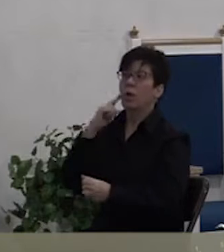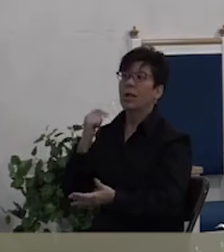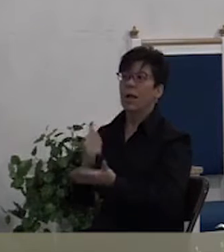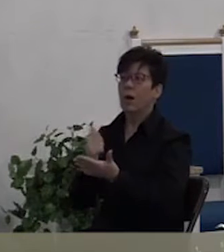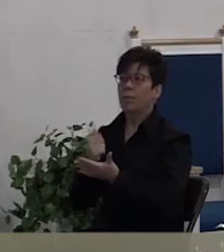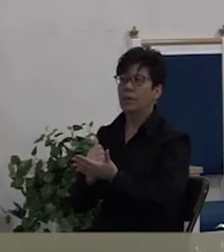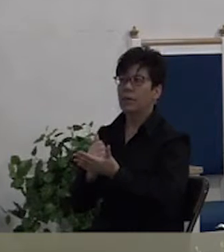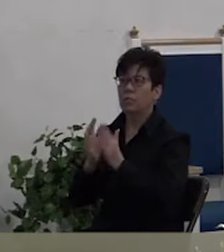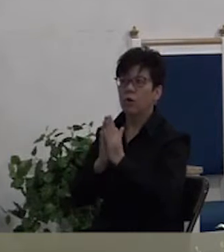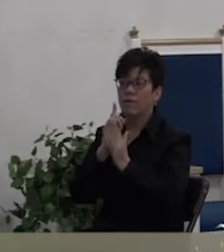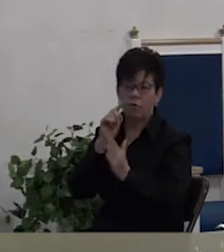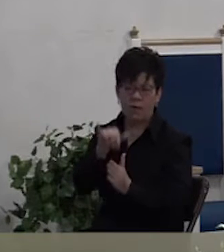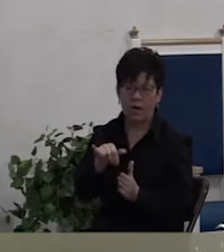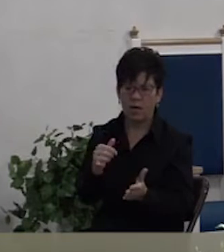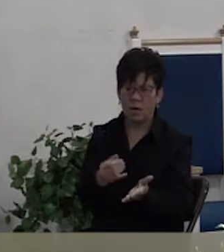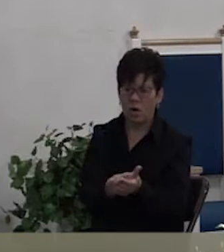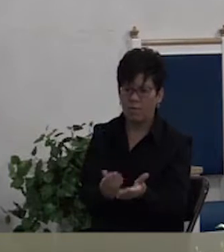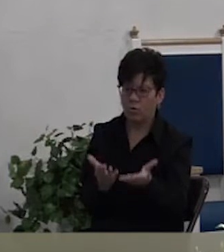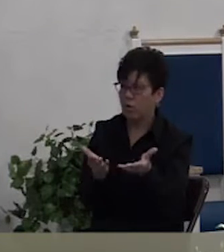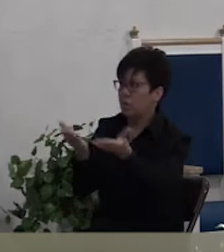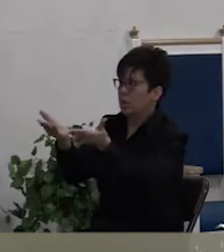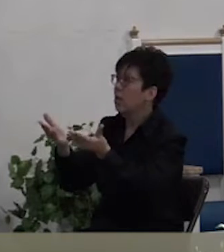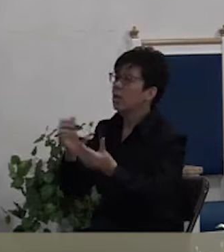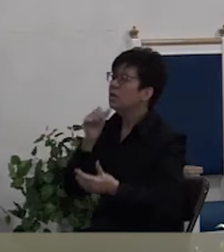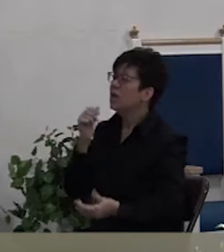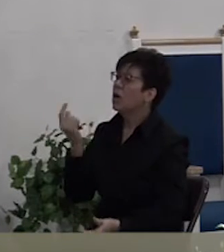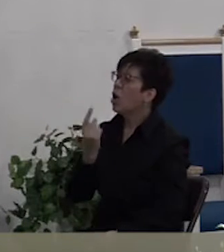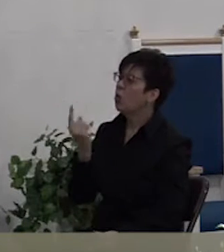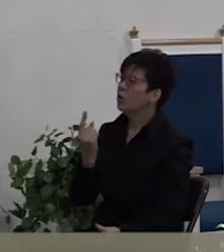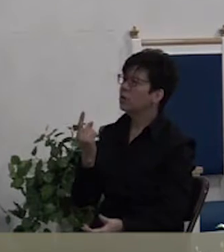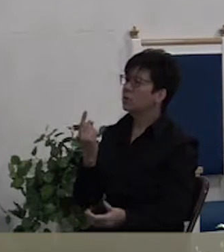to lift up the offering. And it's not always because